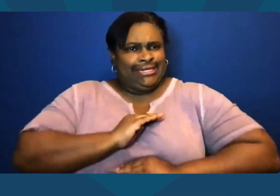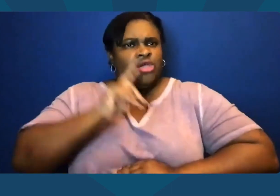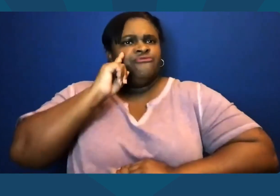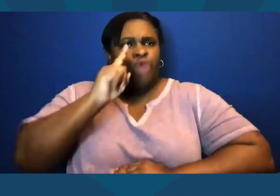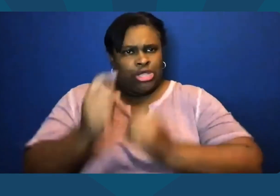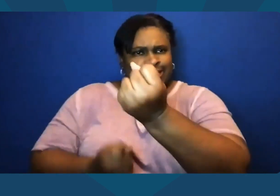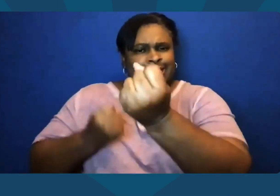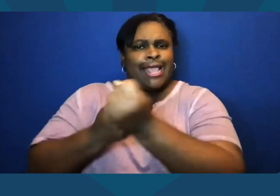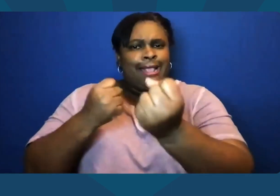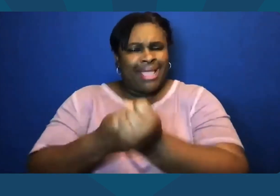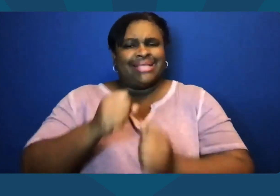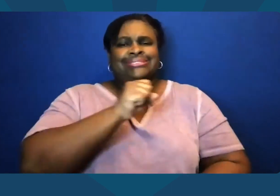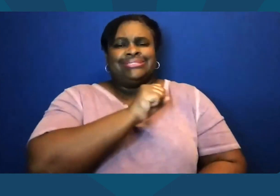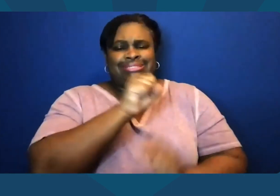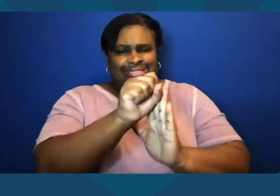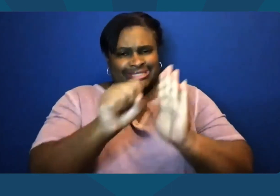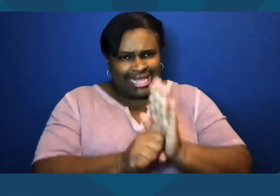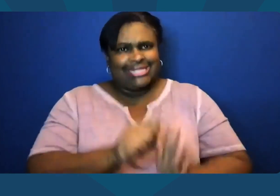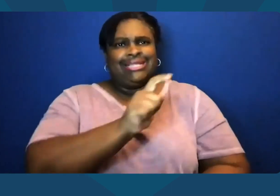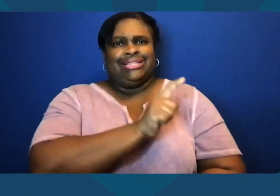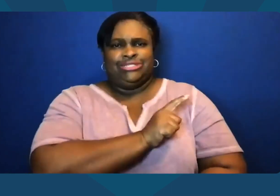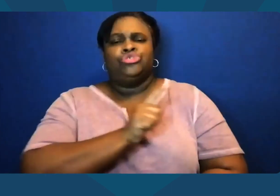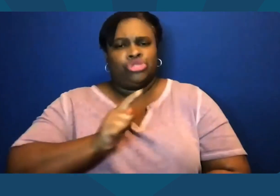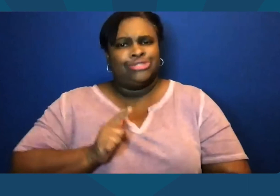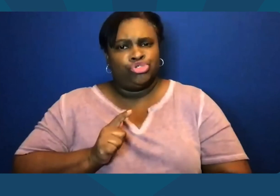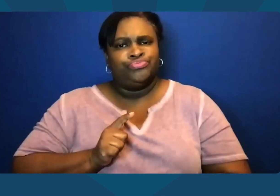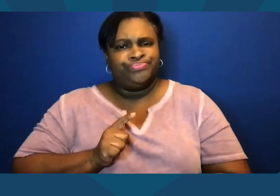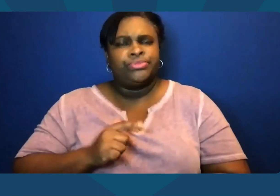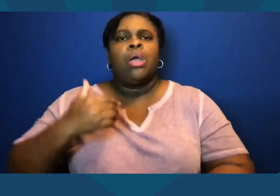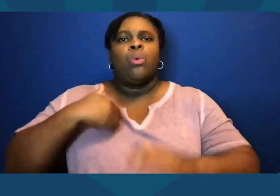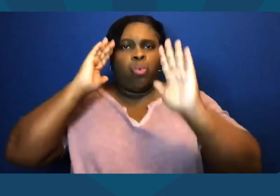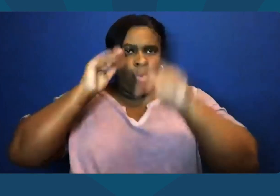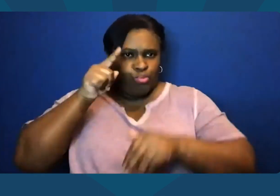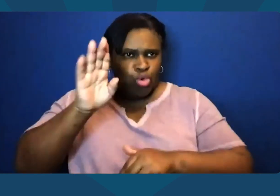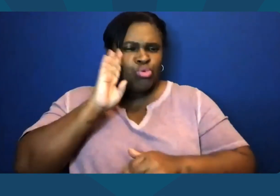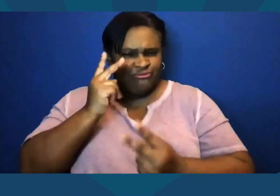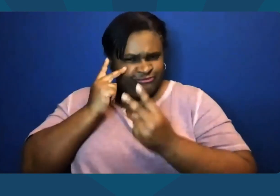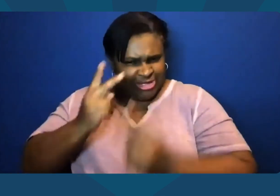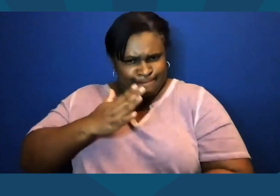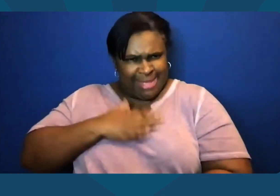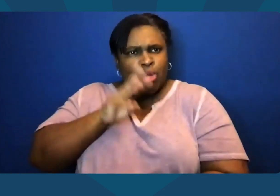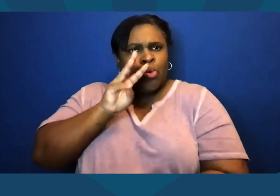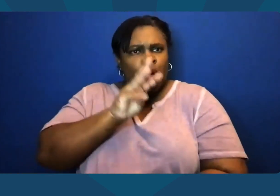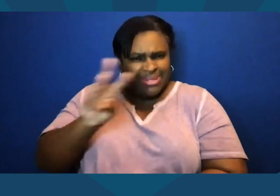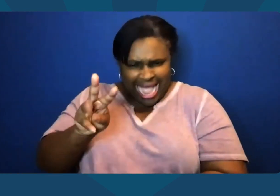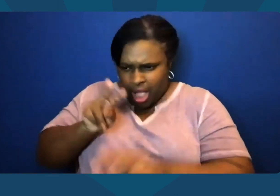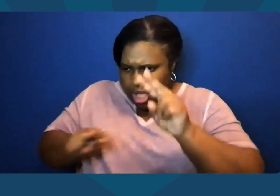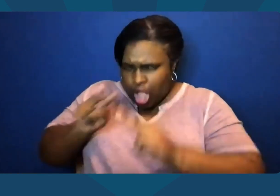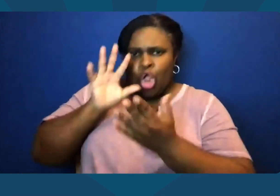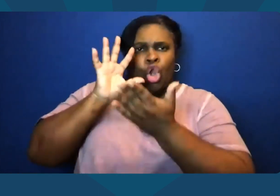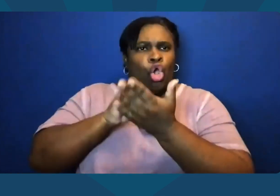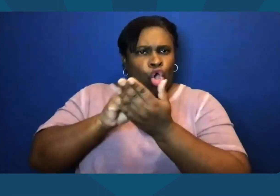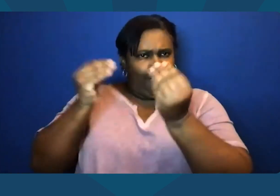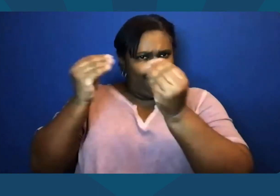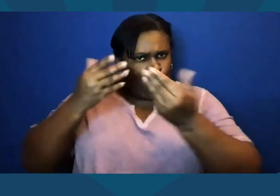citizen, and someone who is stepping up because common sense needs a champion in the state legislature.